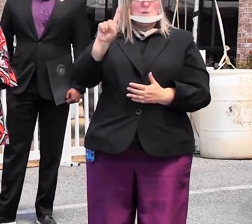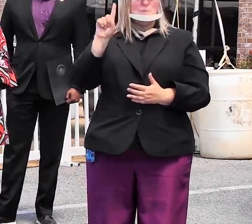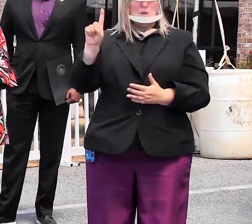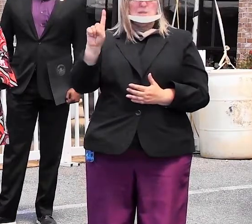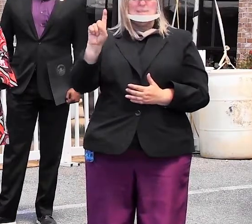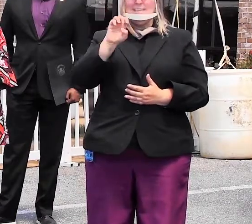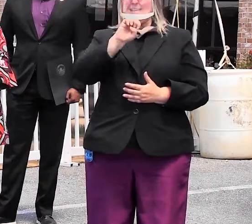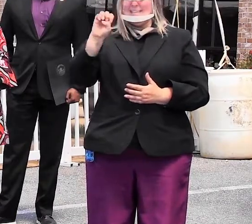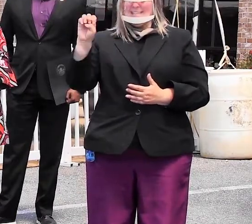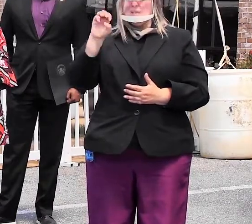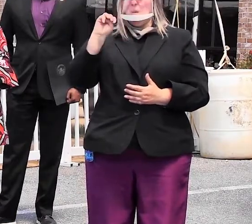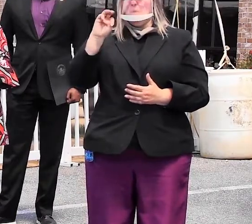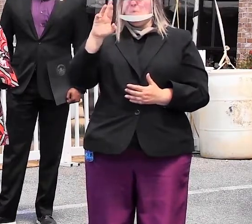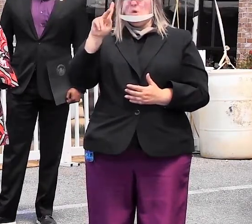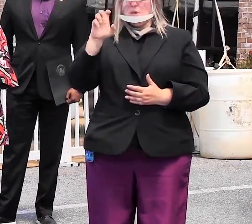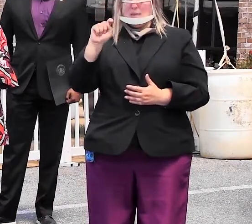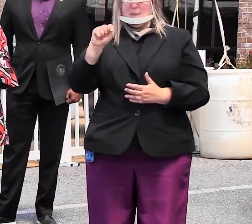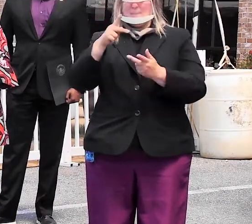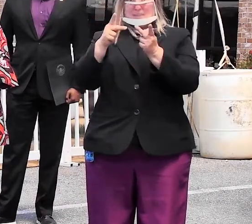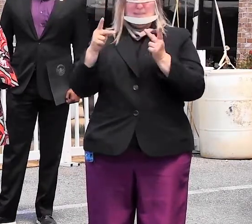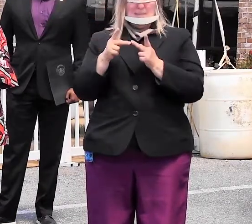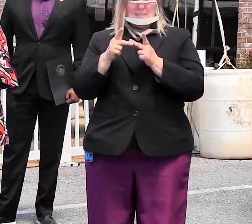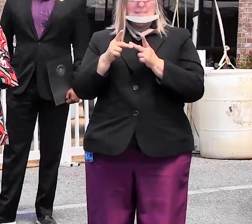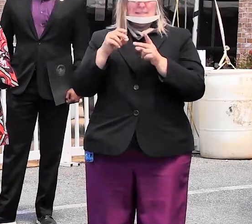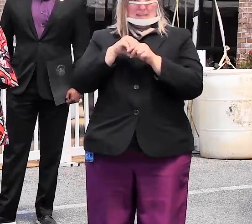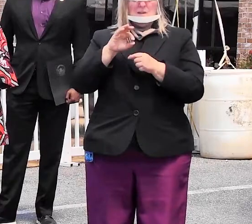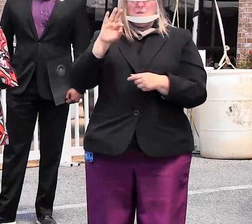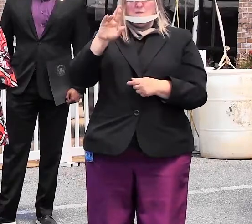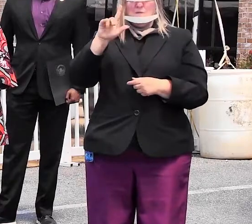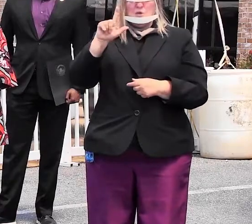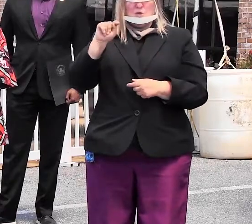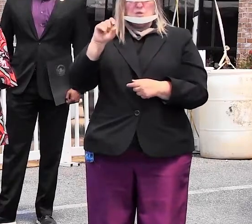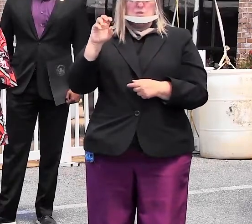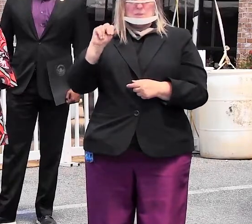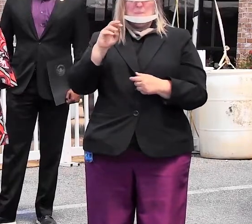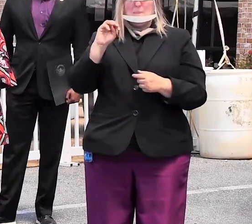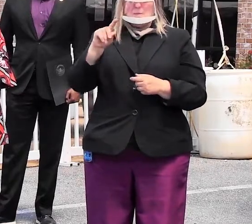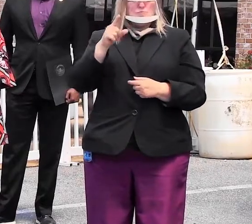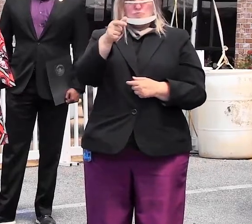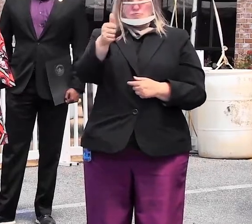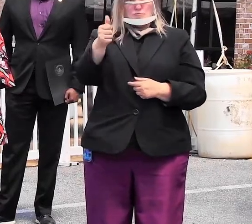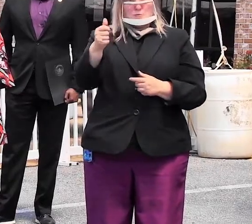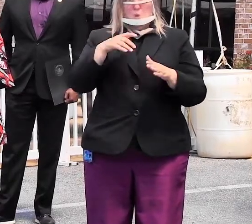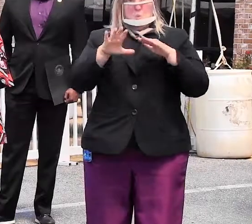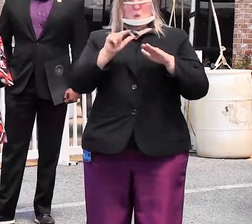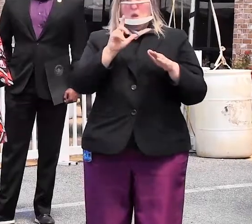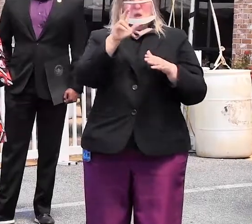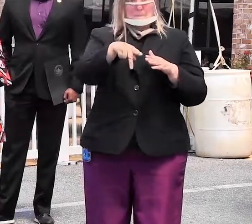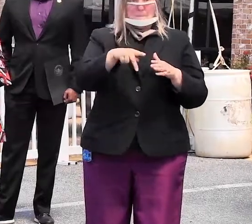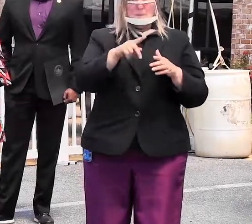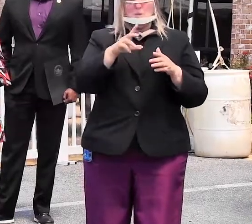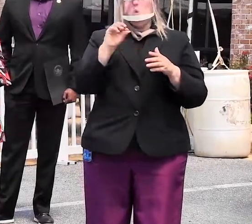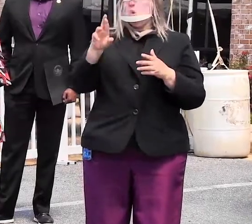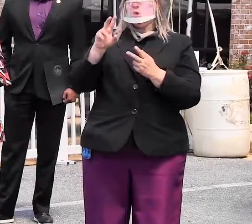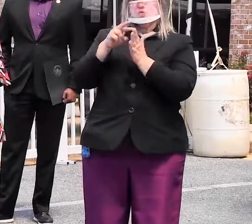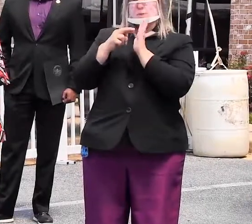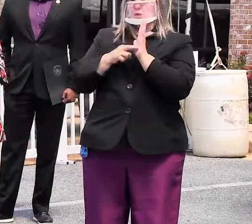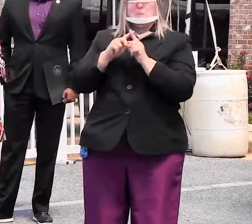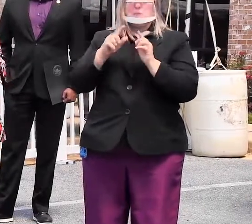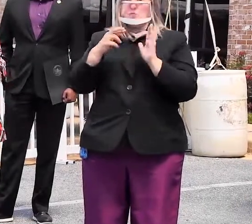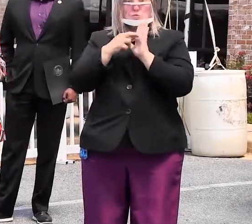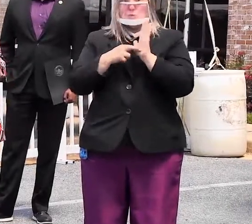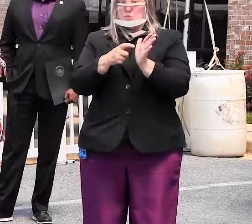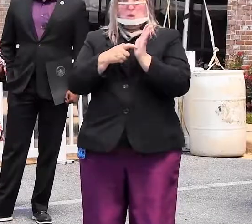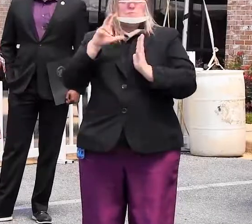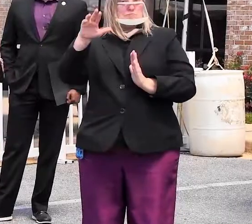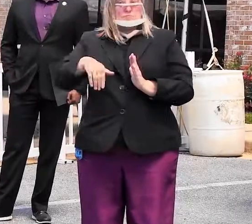11711 East Marketplace in Fulton, Maryland. And you can walk up or you can register, but no registration is required. Thank you for your